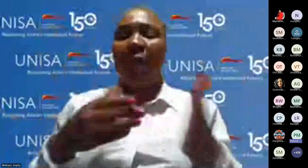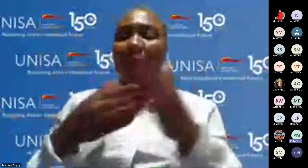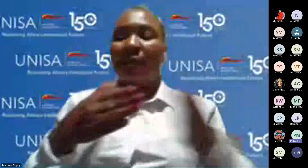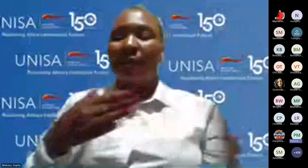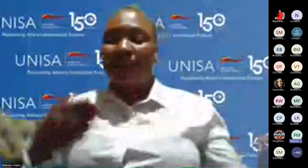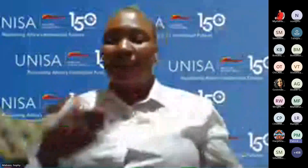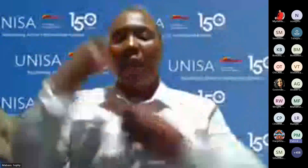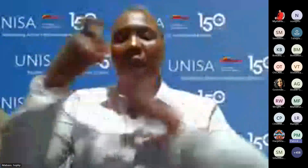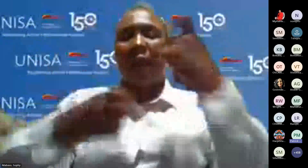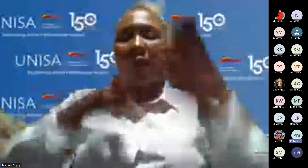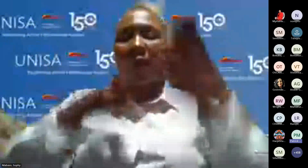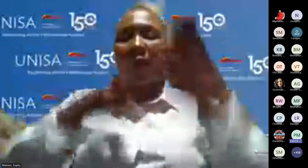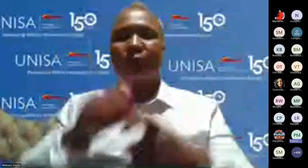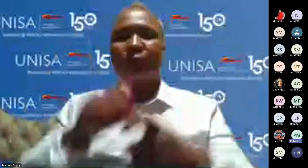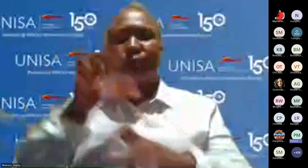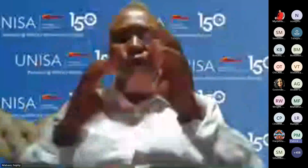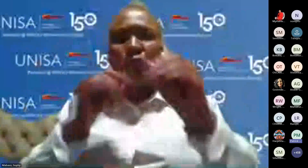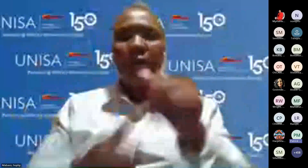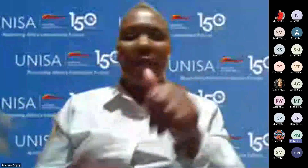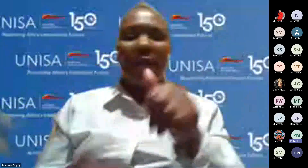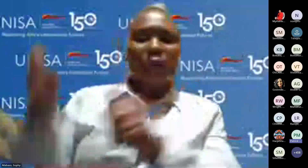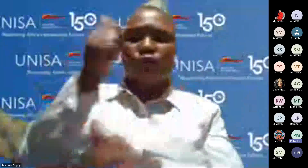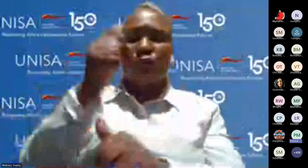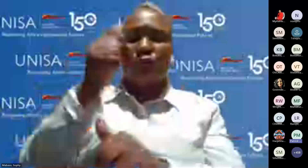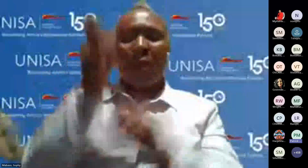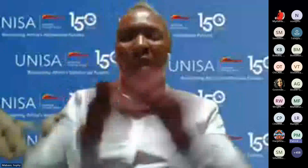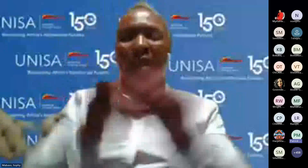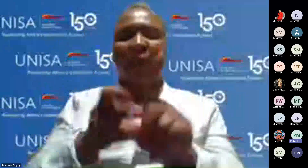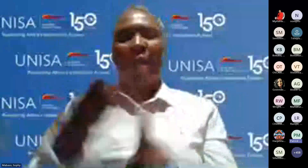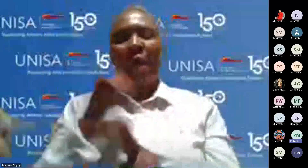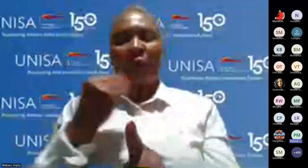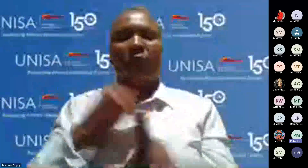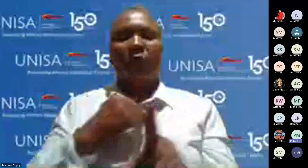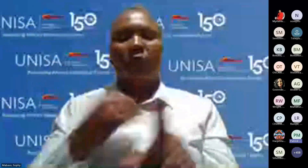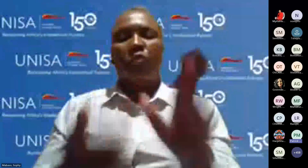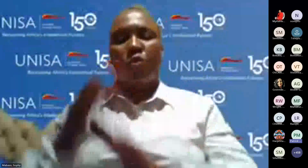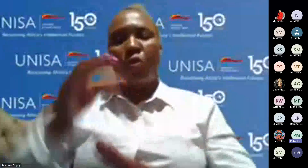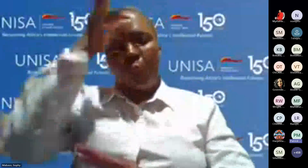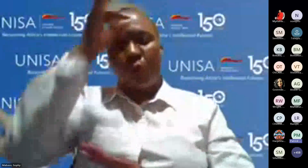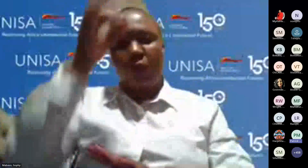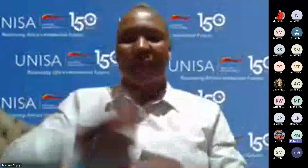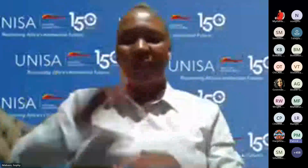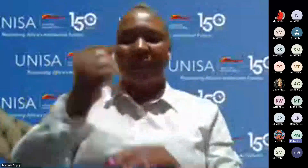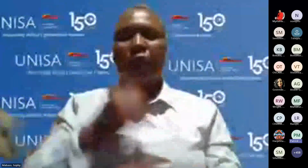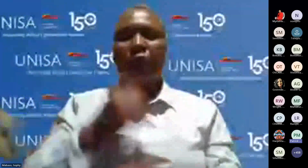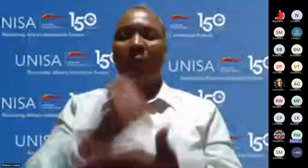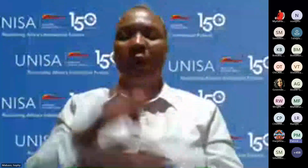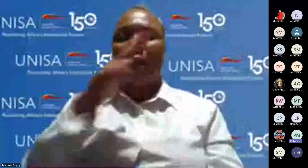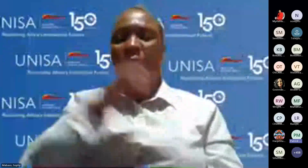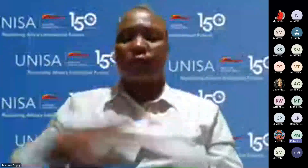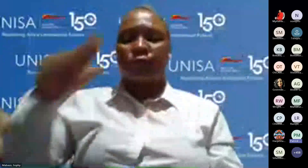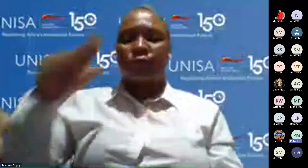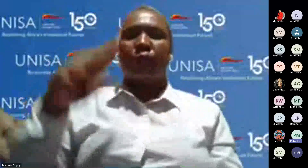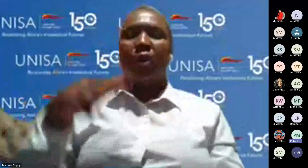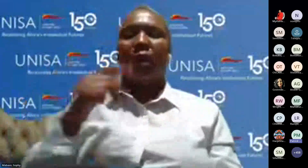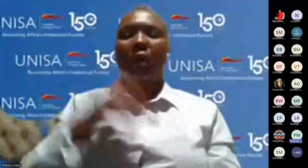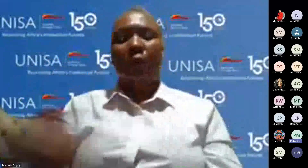and asked to speak to a senior person who asked me to go to a police station and make an affidavit so that they can allocate